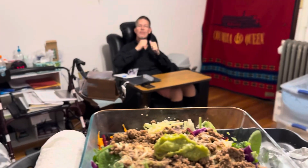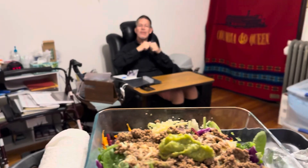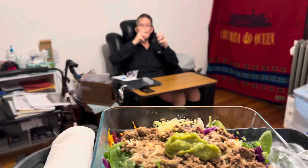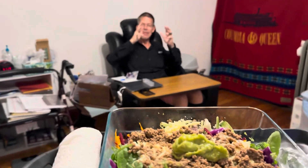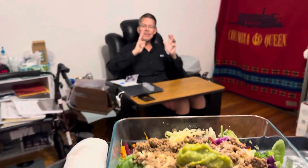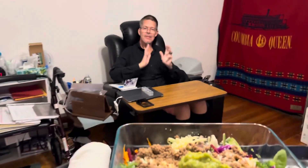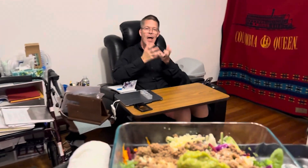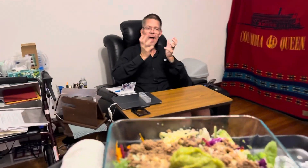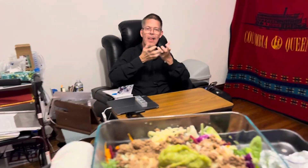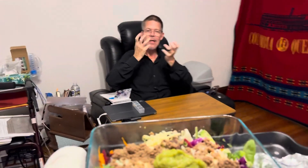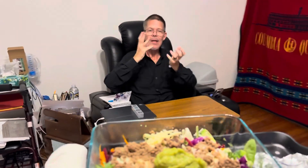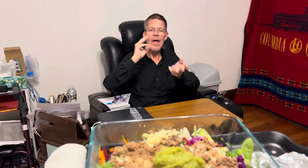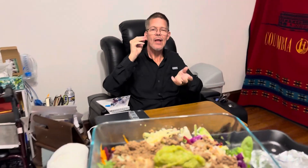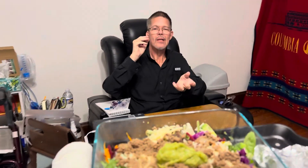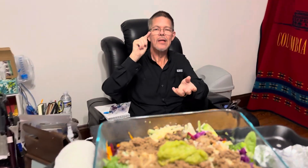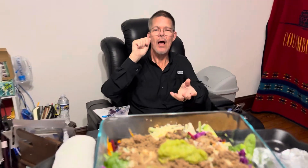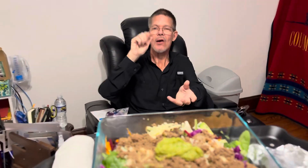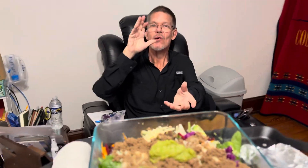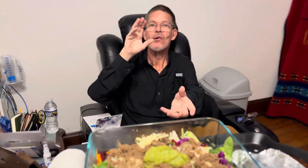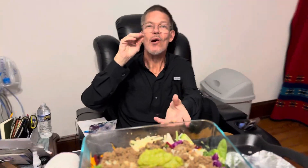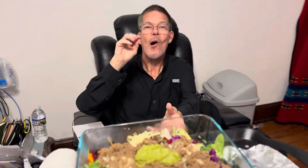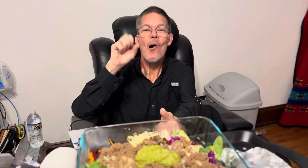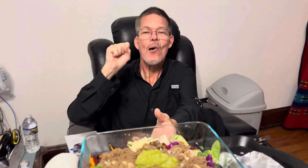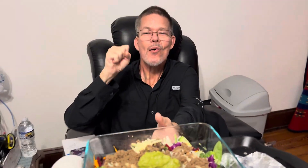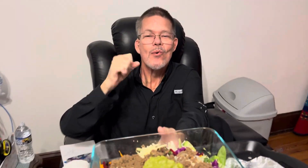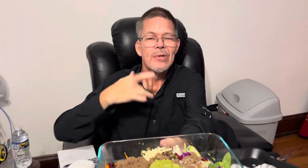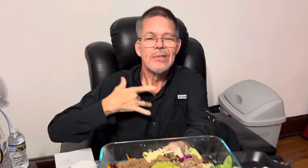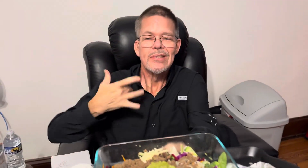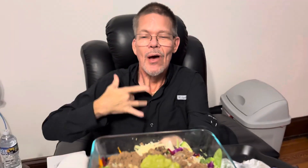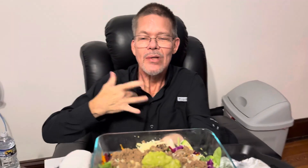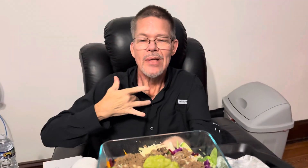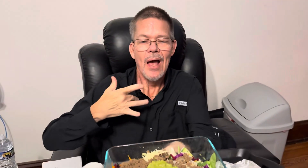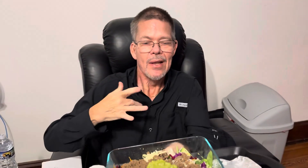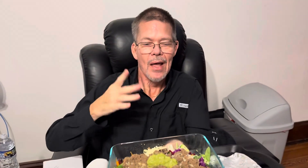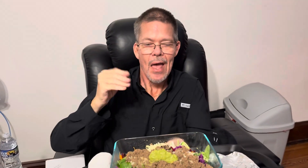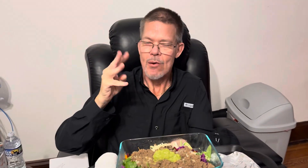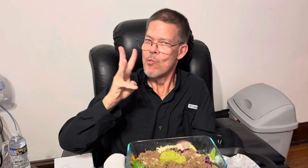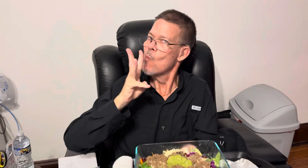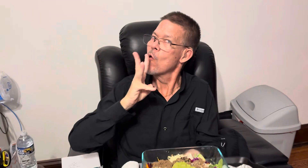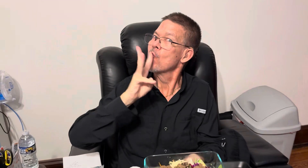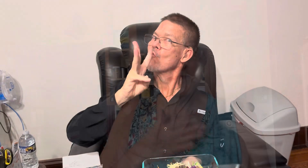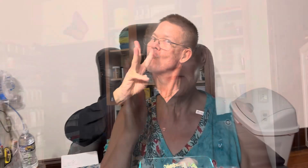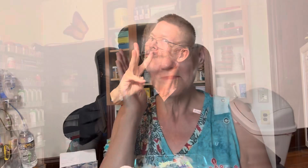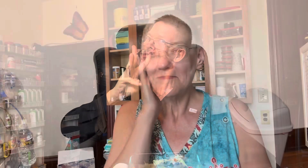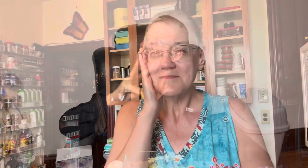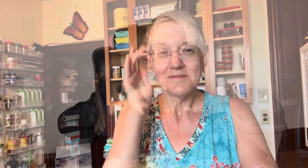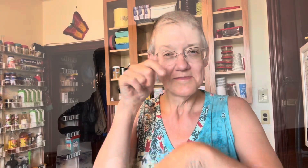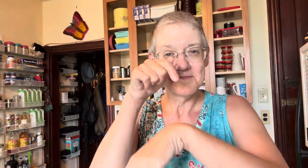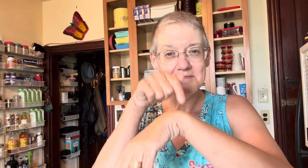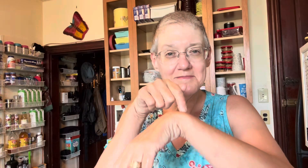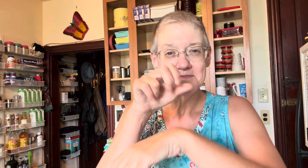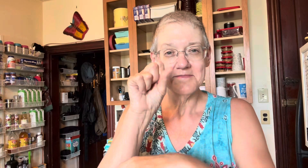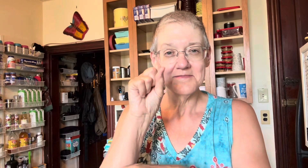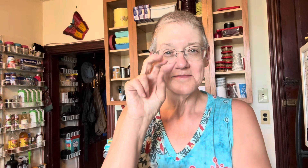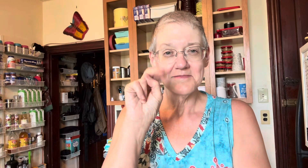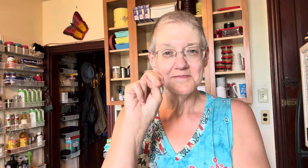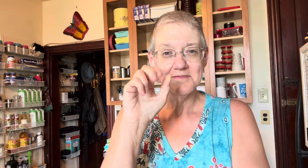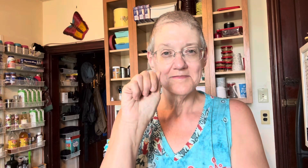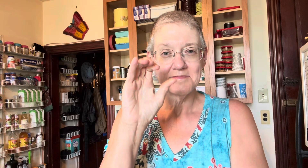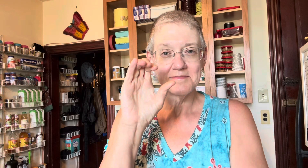Dinner time with salad and tacos. Exciting. And water. So here's